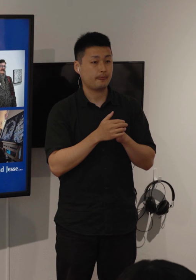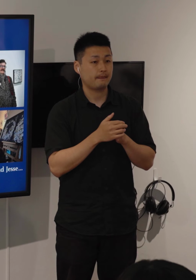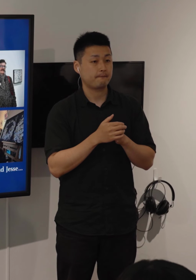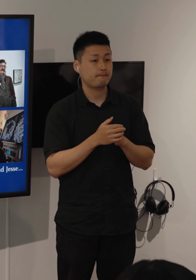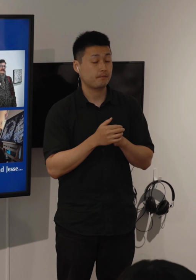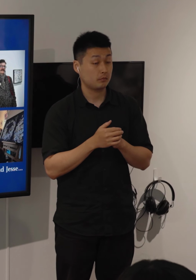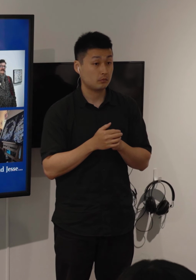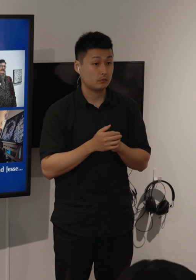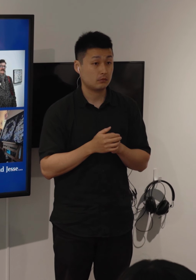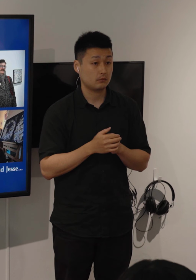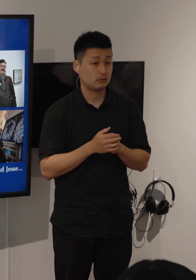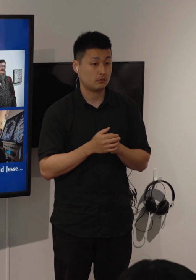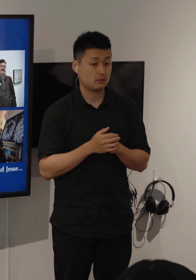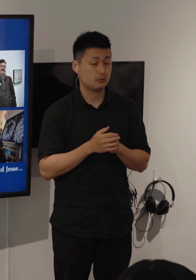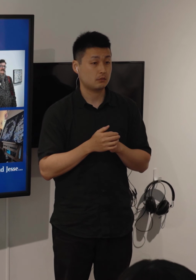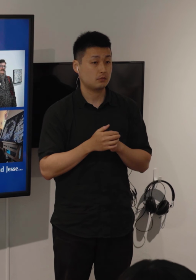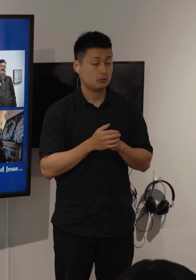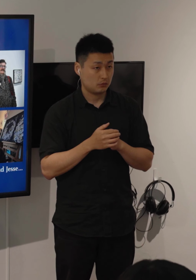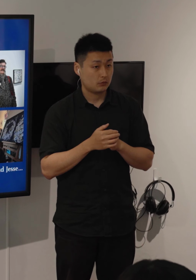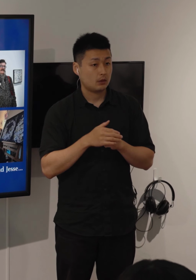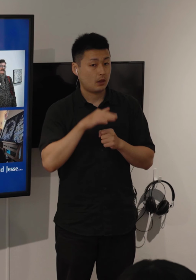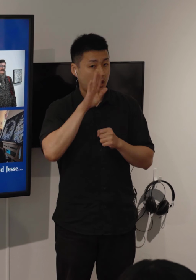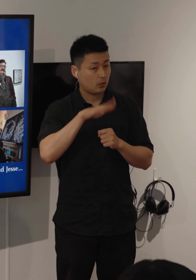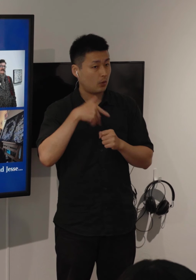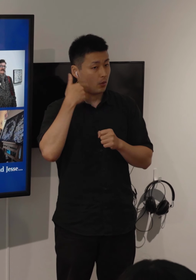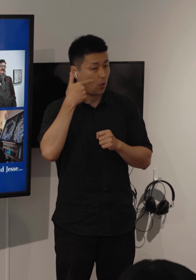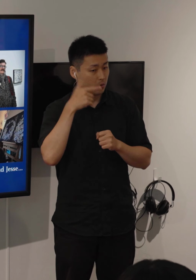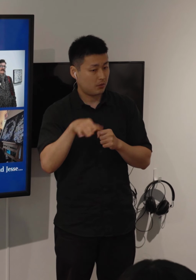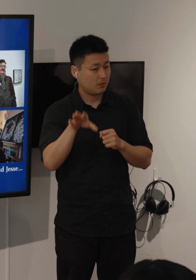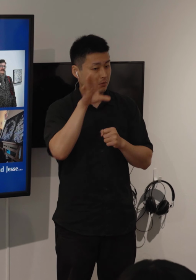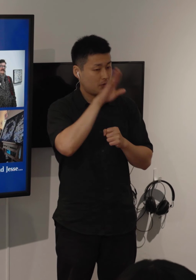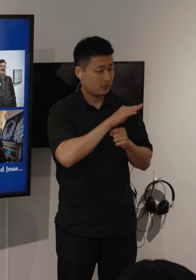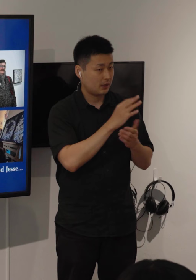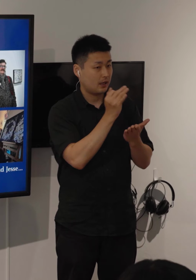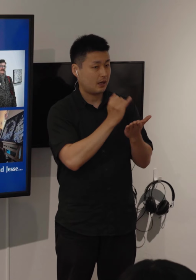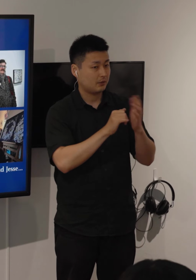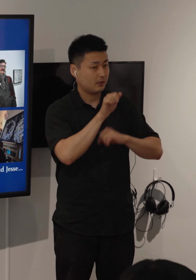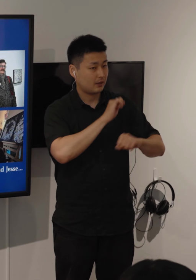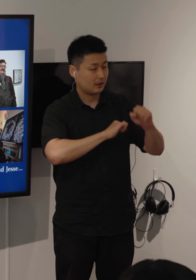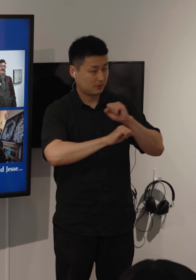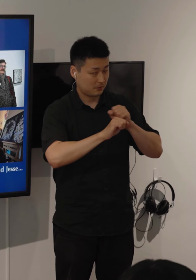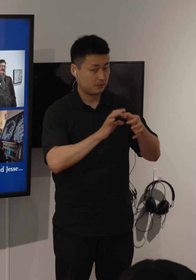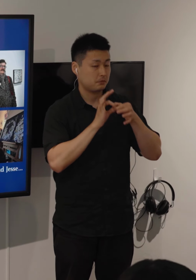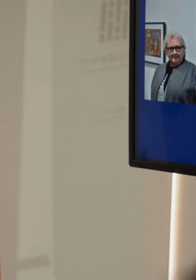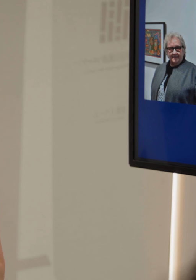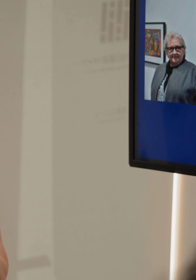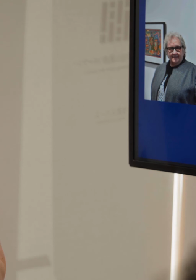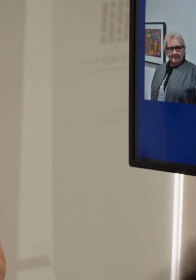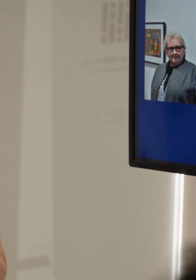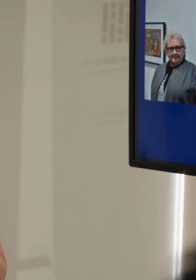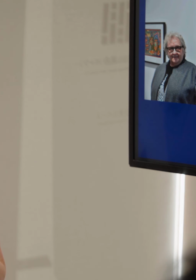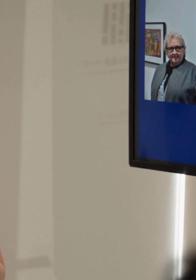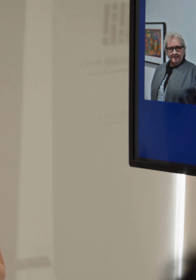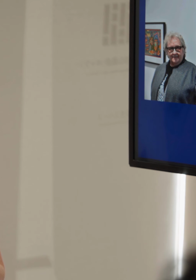in the 40s and continued making art, but was always seen as on the outside of the art world.